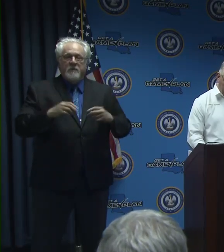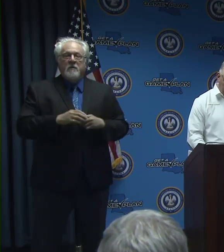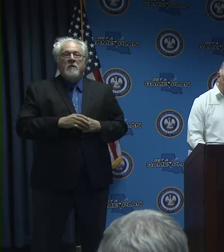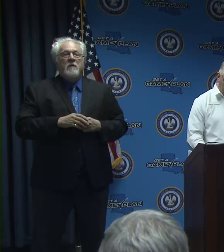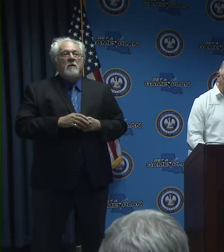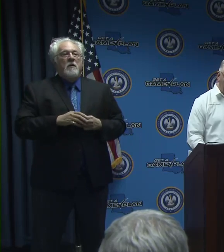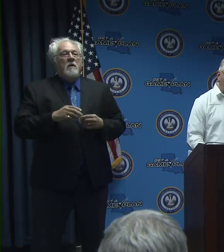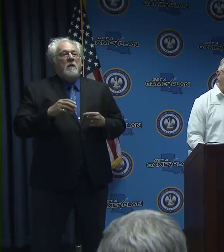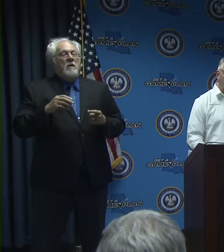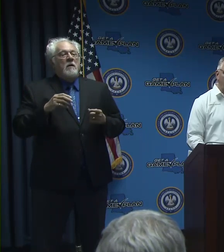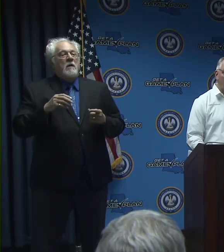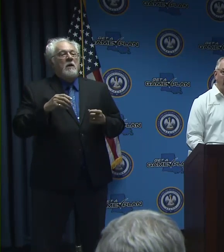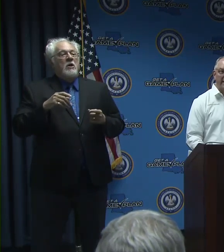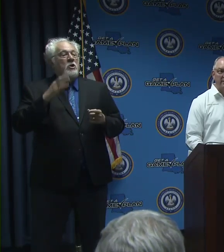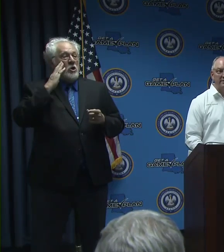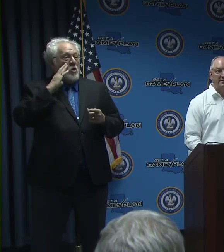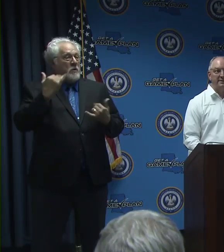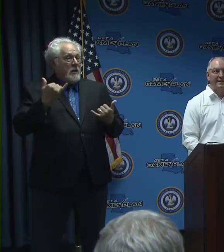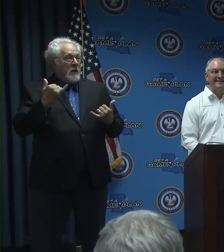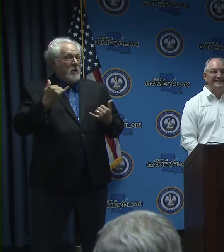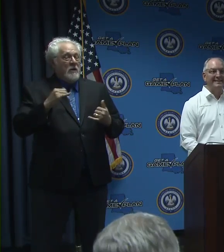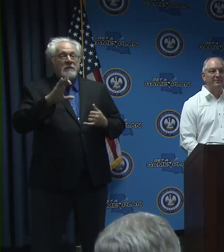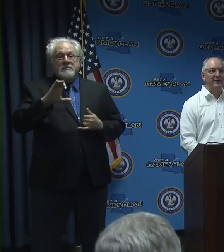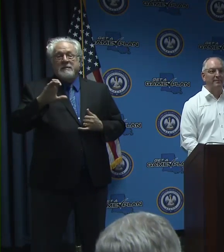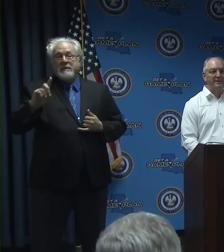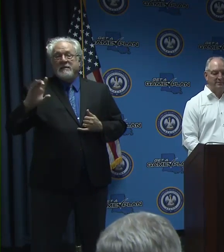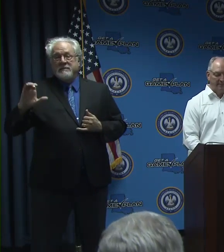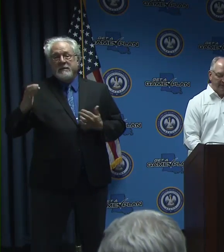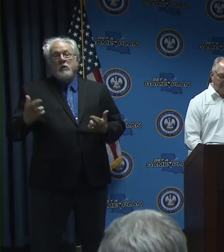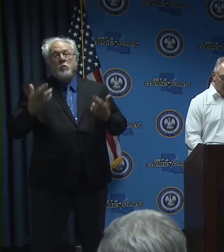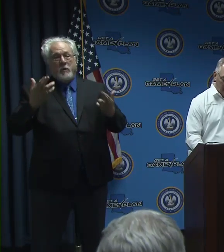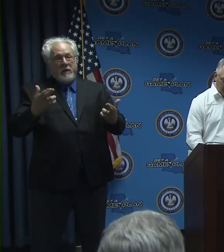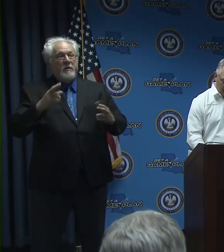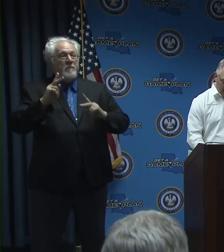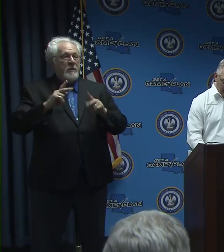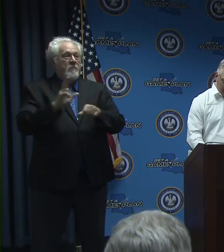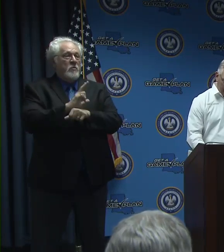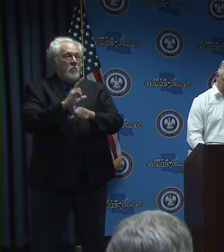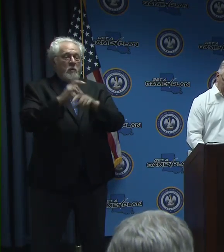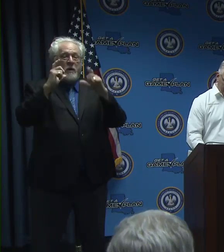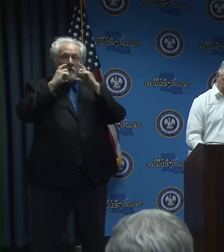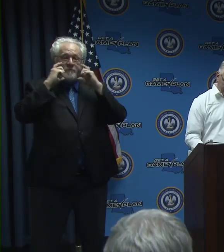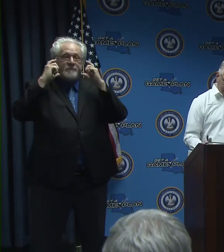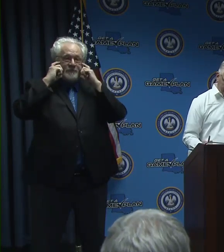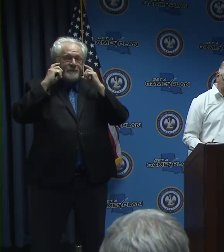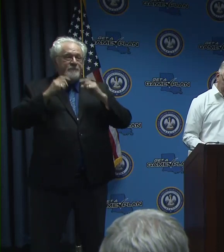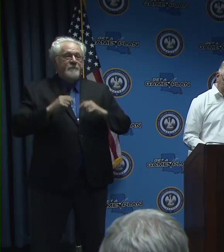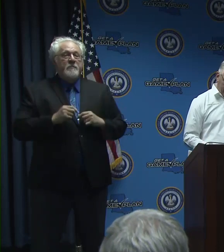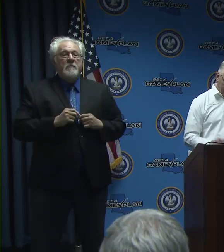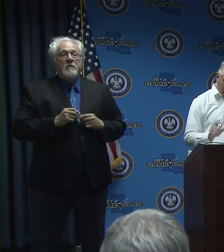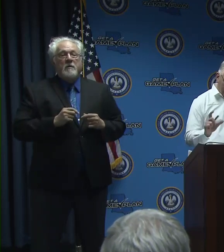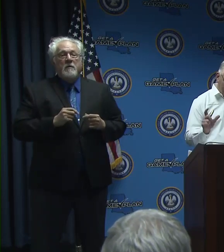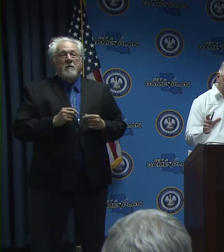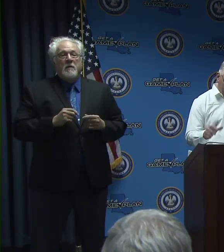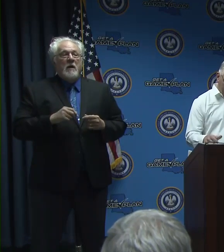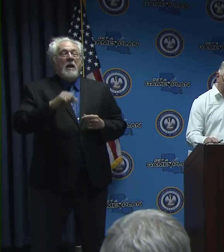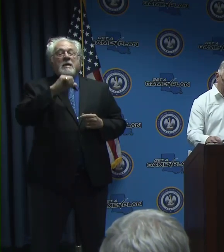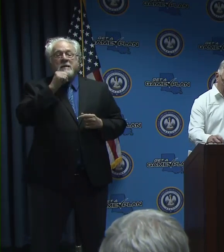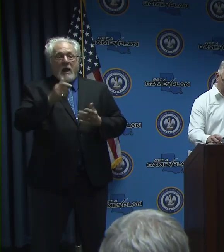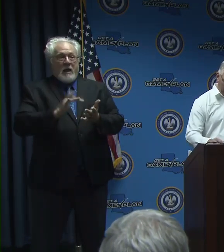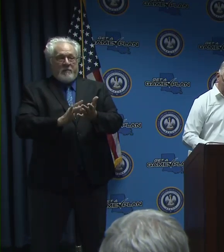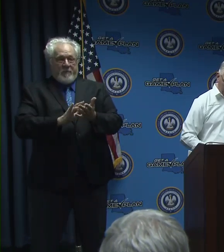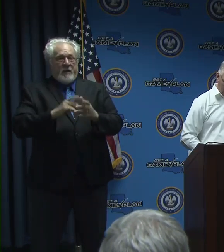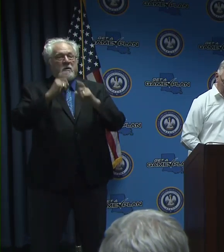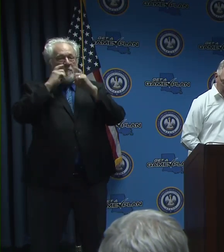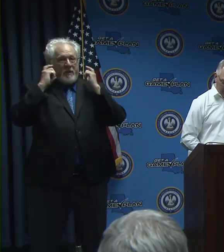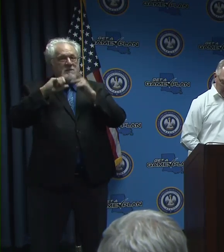lot of people. As you should know by now, the CDC recommends that people wear a non-medical mask